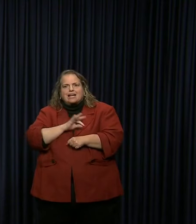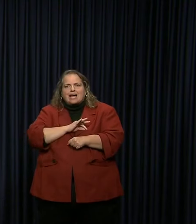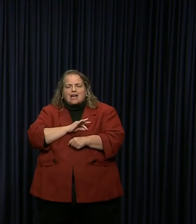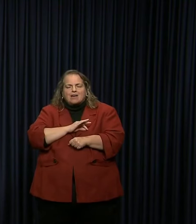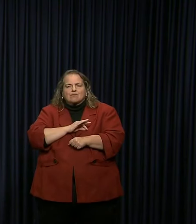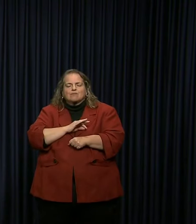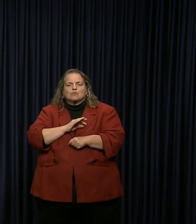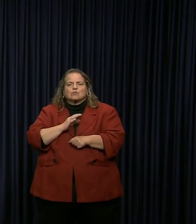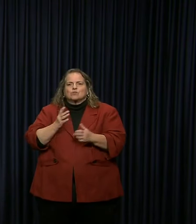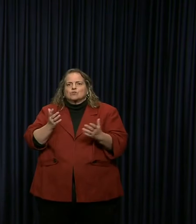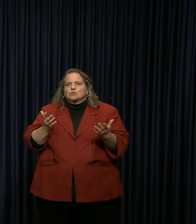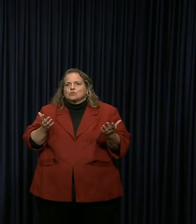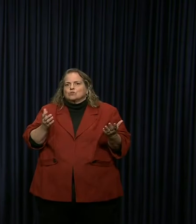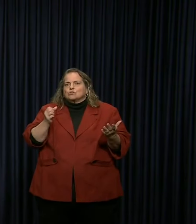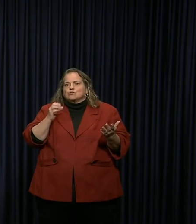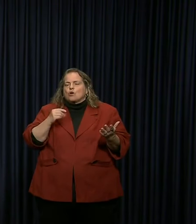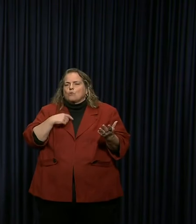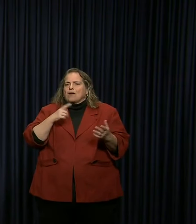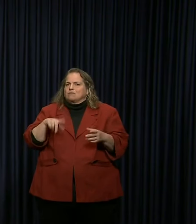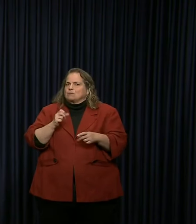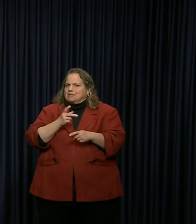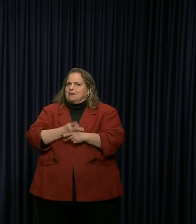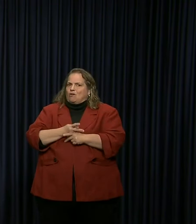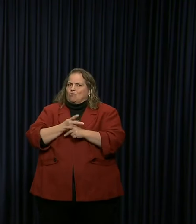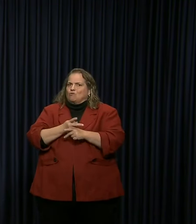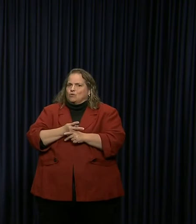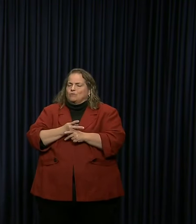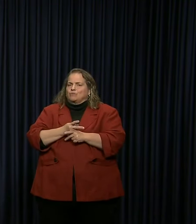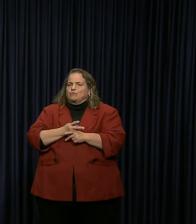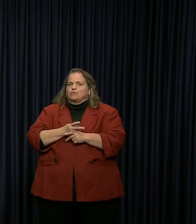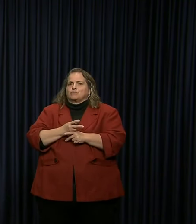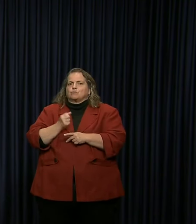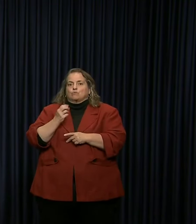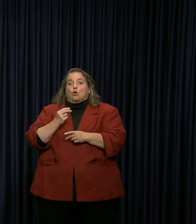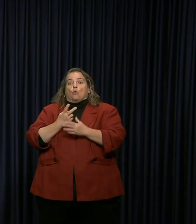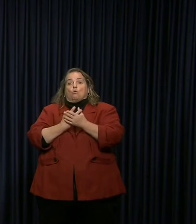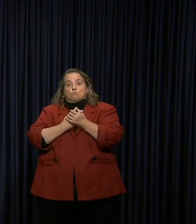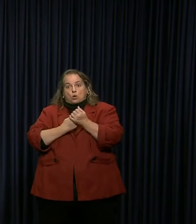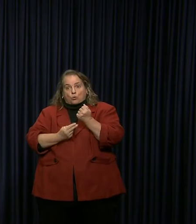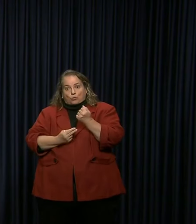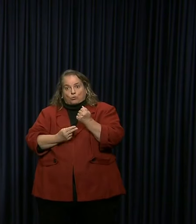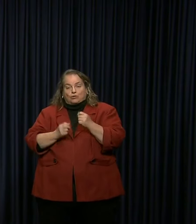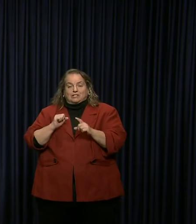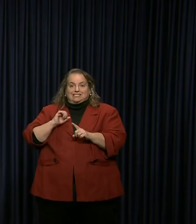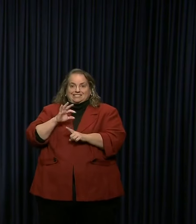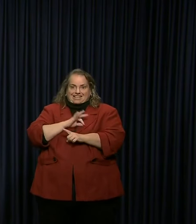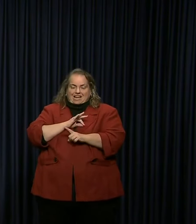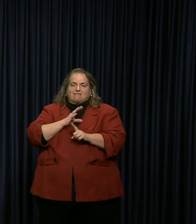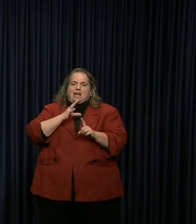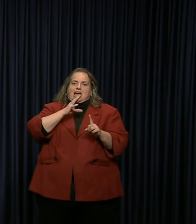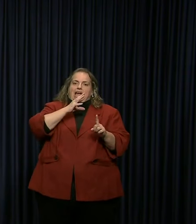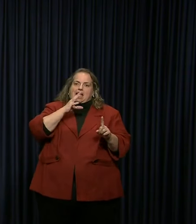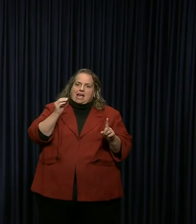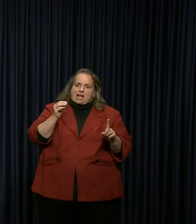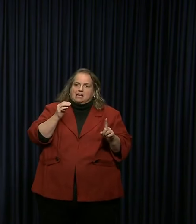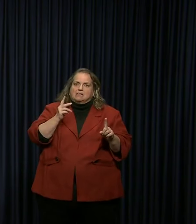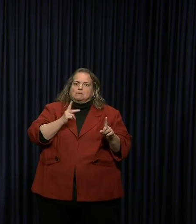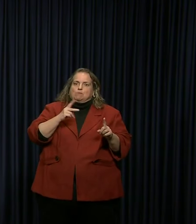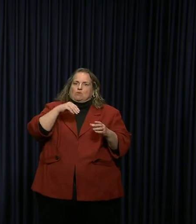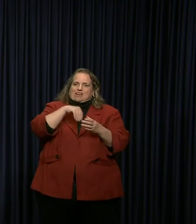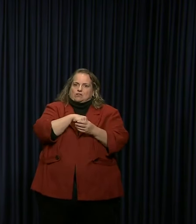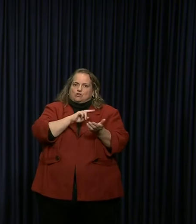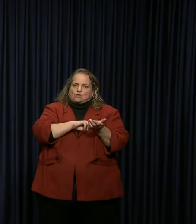otherwise take from us. So both are incredibly important, and we're trying to address both of them